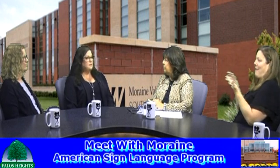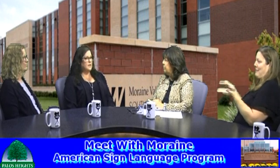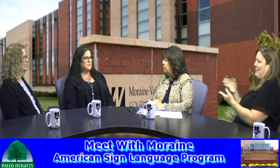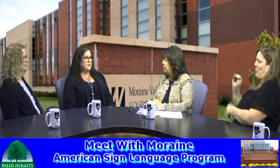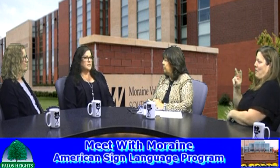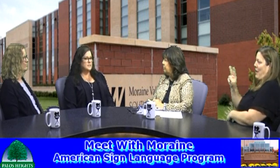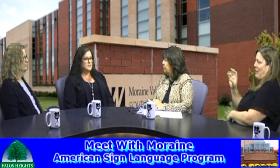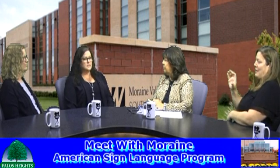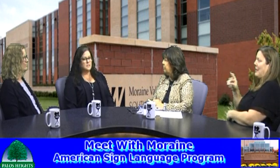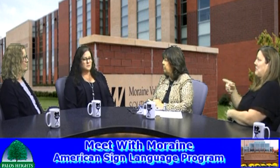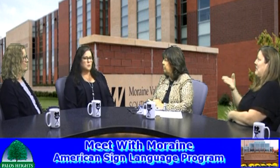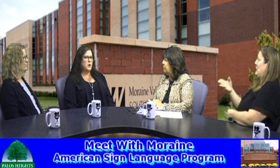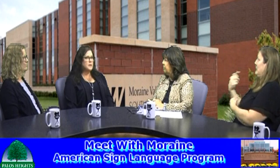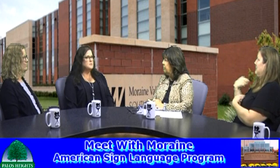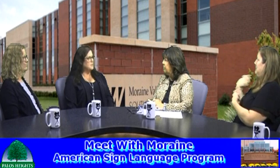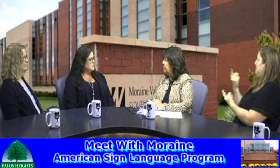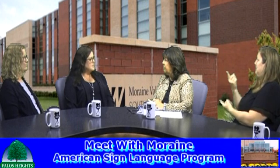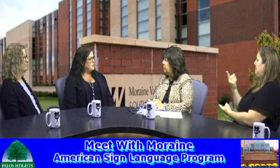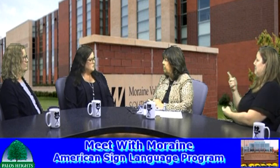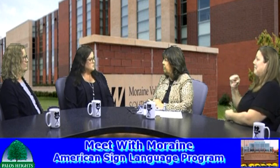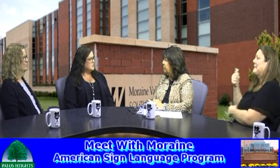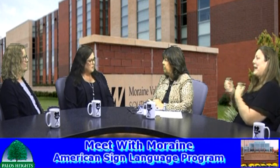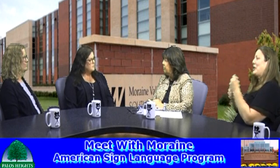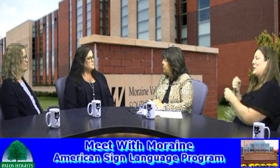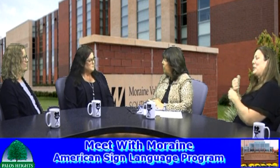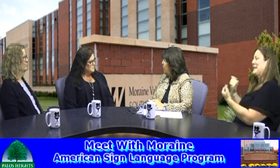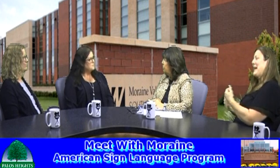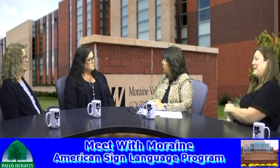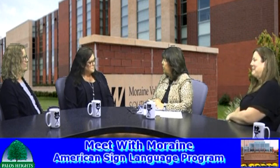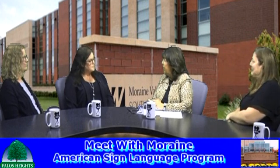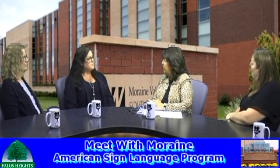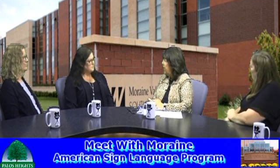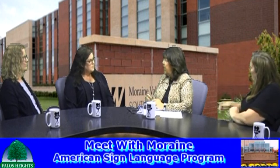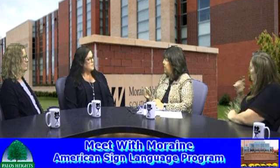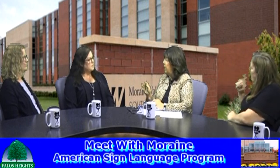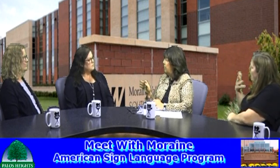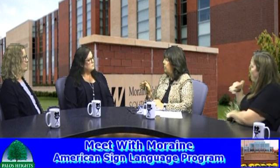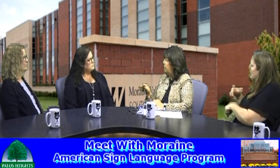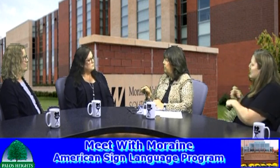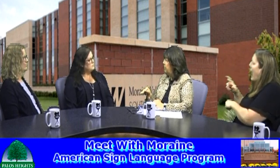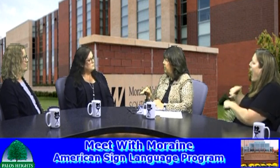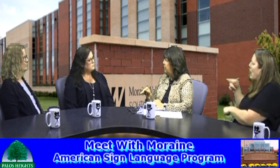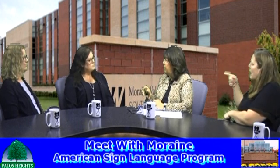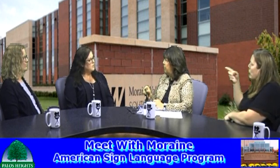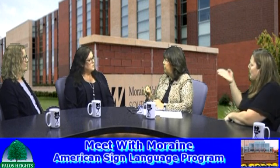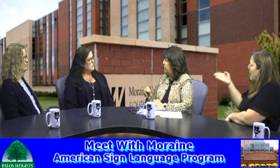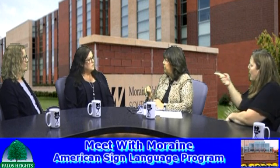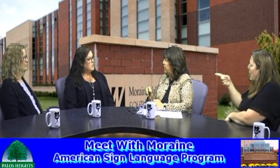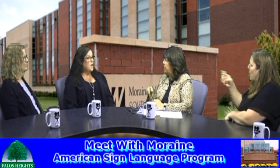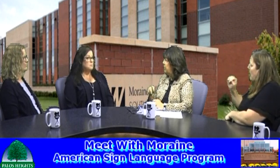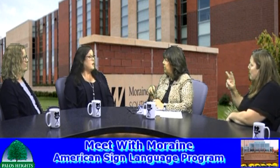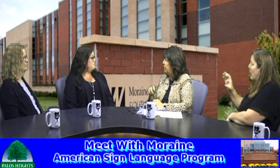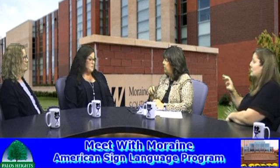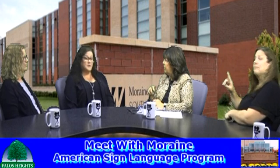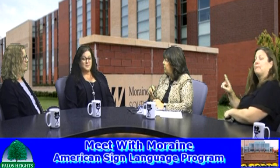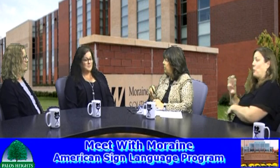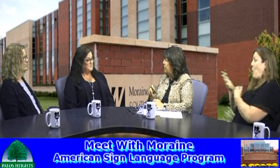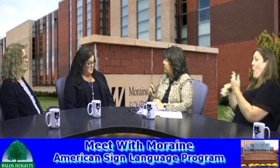Valley that has been in existence for approximately 10 years now. Oh, quite a while. And how long have you been there at Moraine